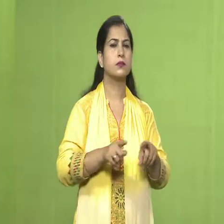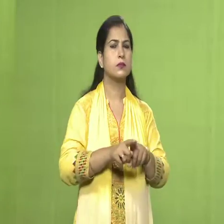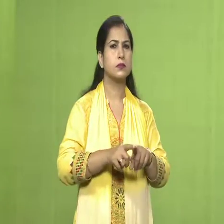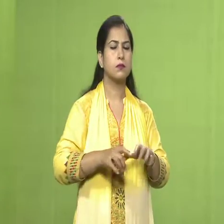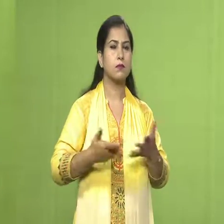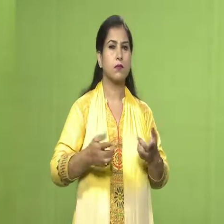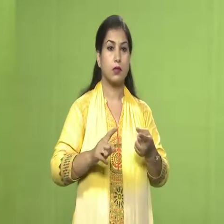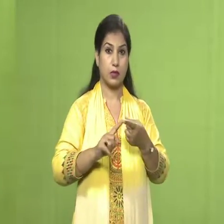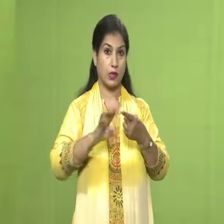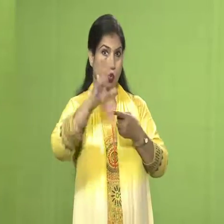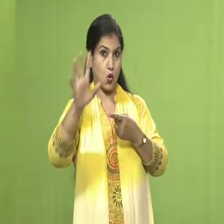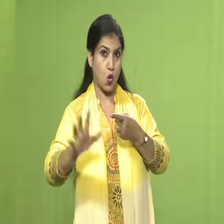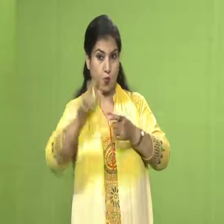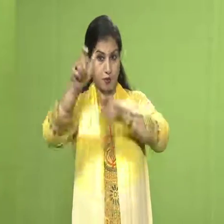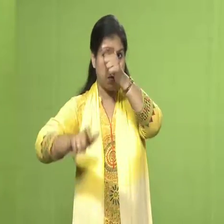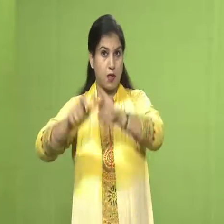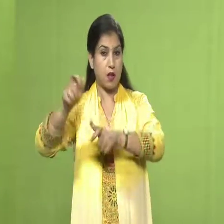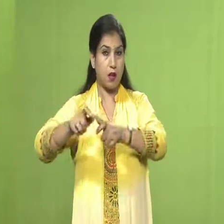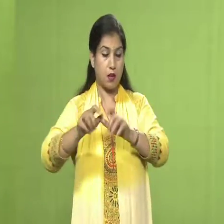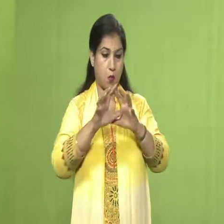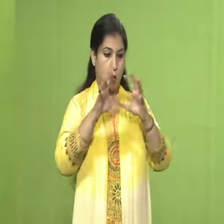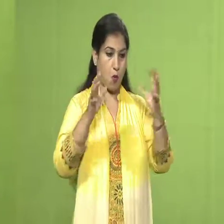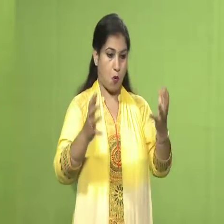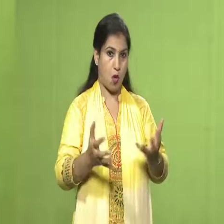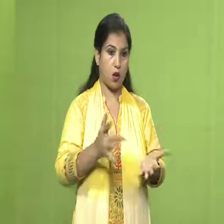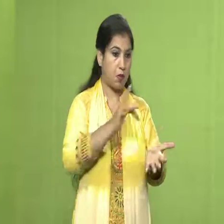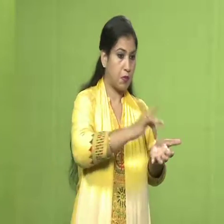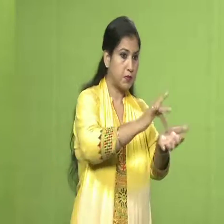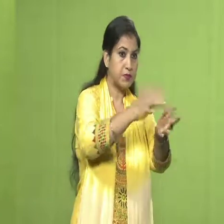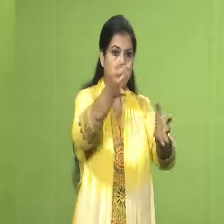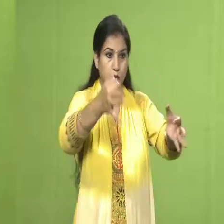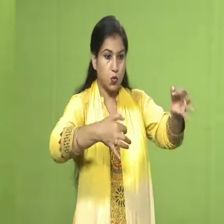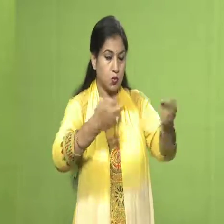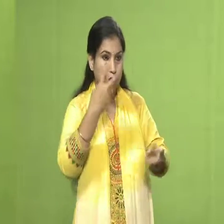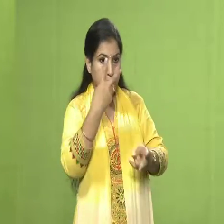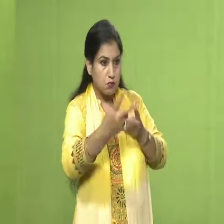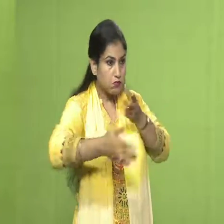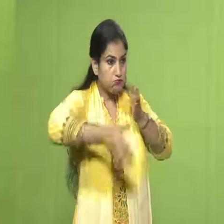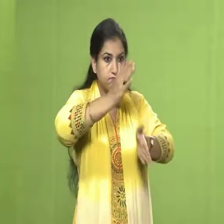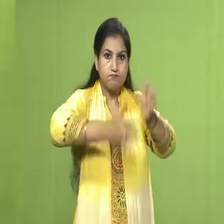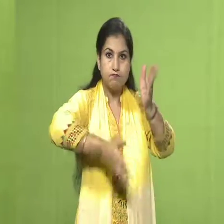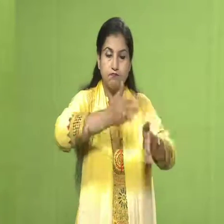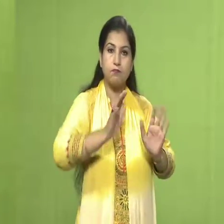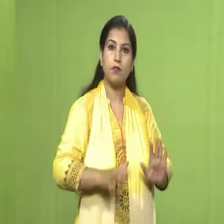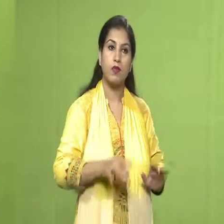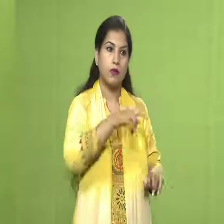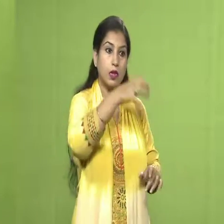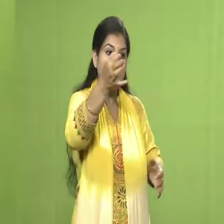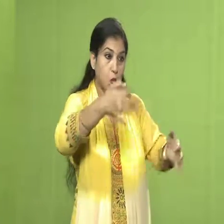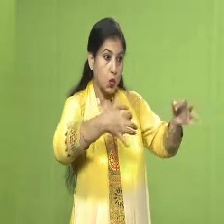As the Europeans traveled to new places in the world, they came to know about many new items